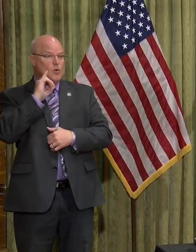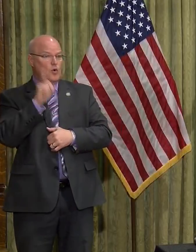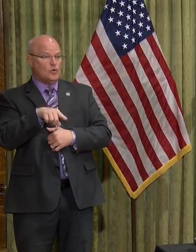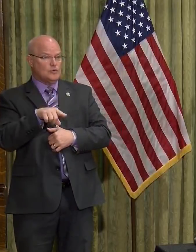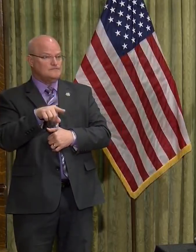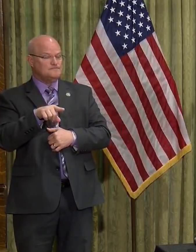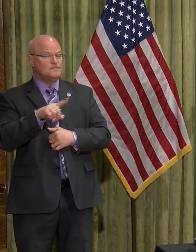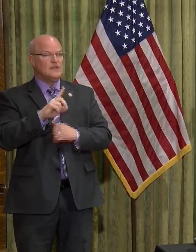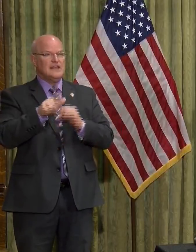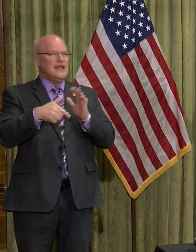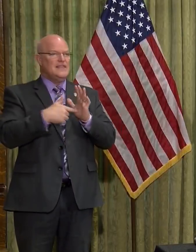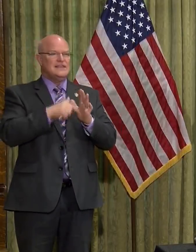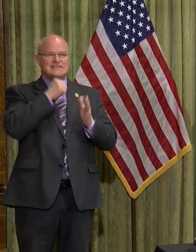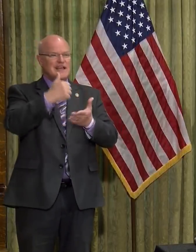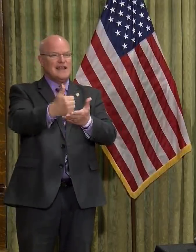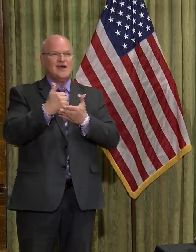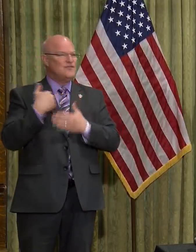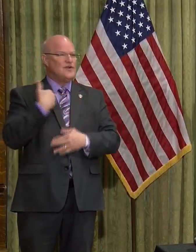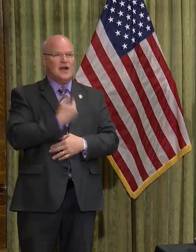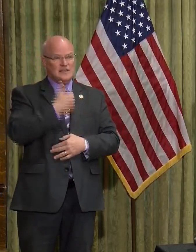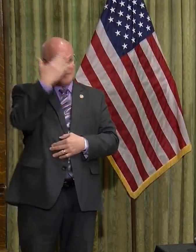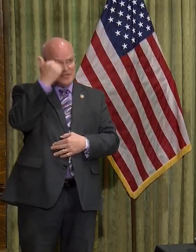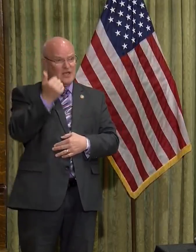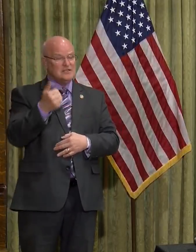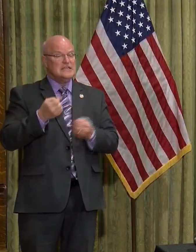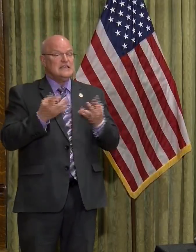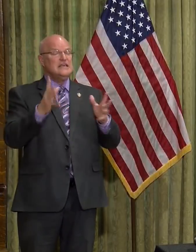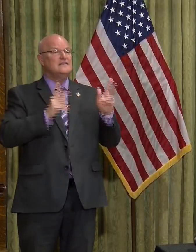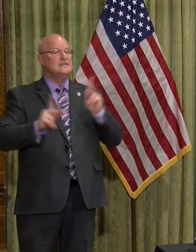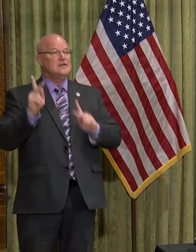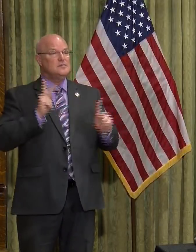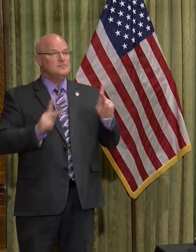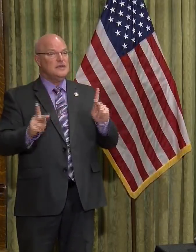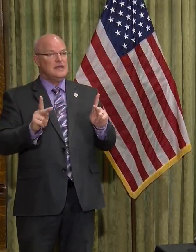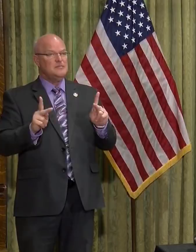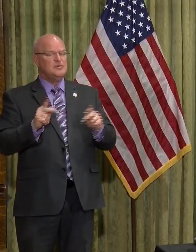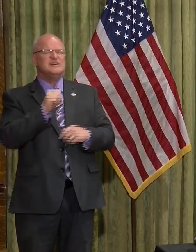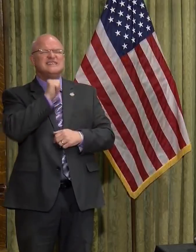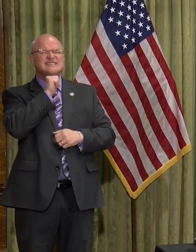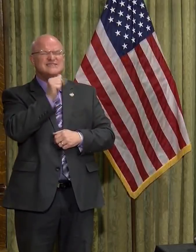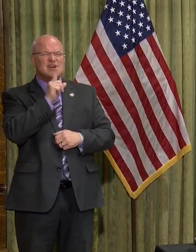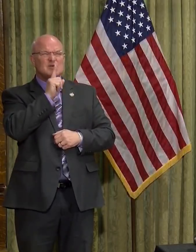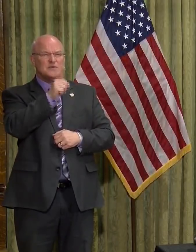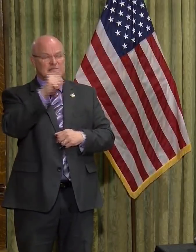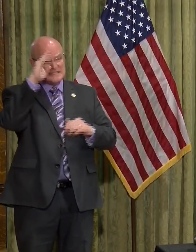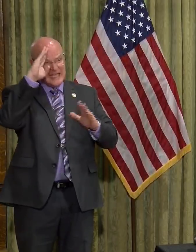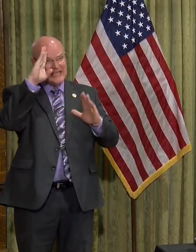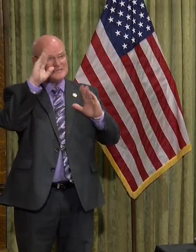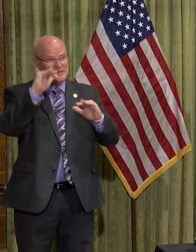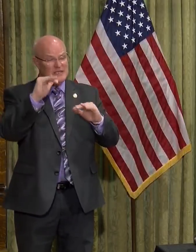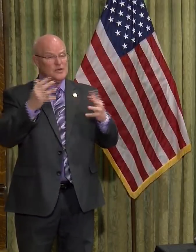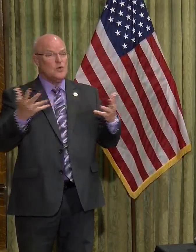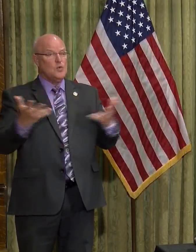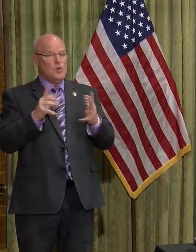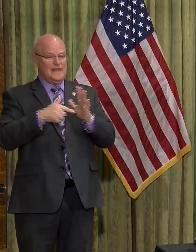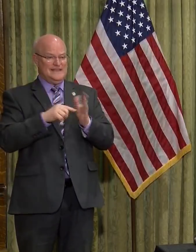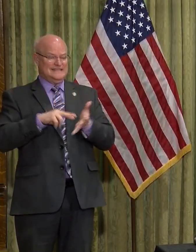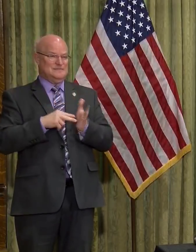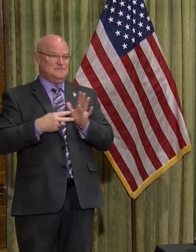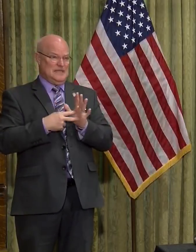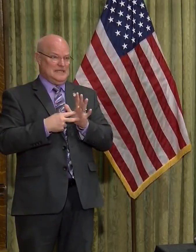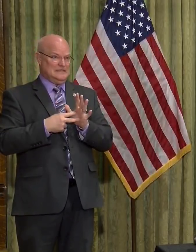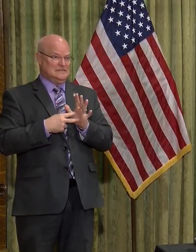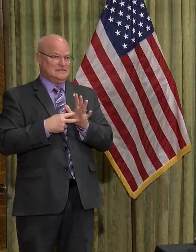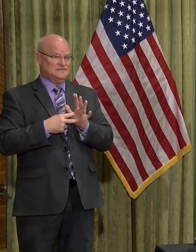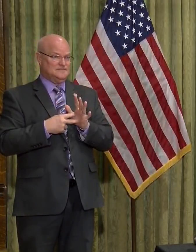And this is not helpful to us because it gives people an unrealistic expectation as to what this means,